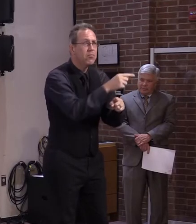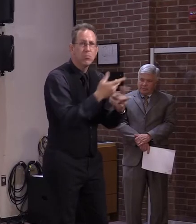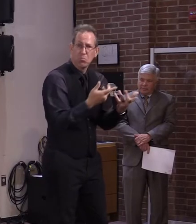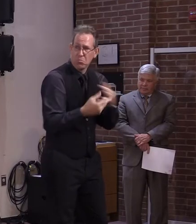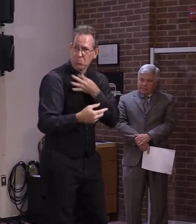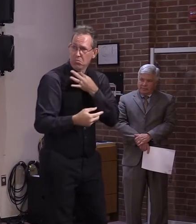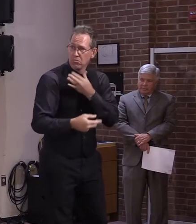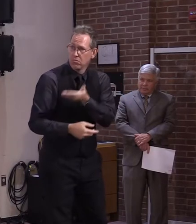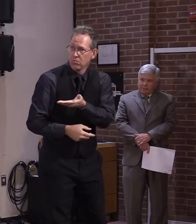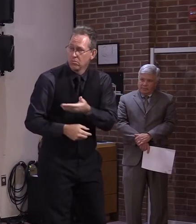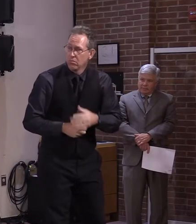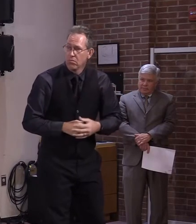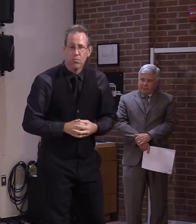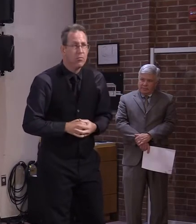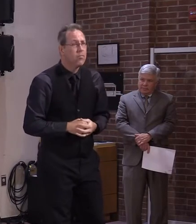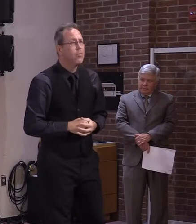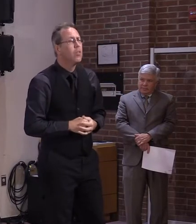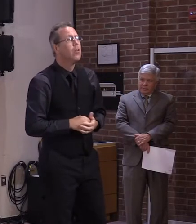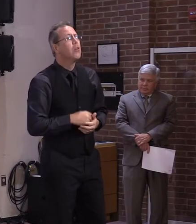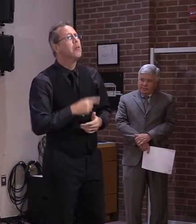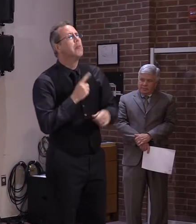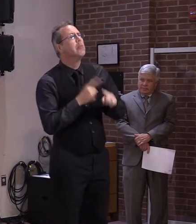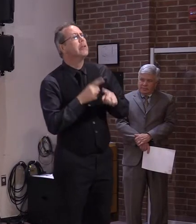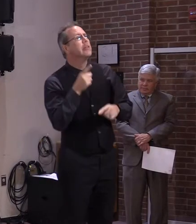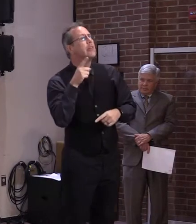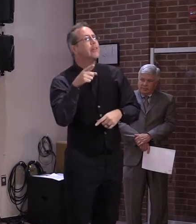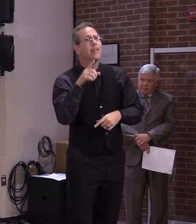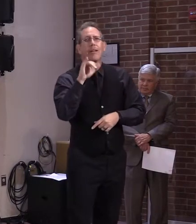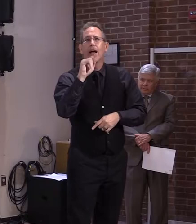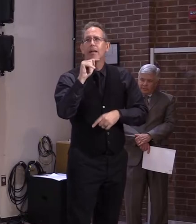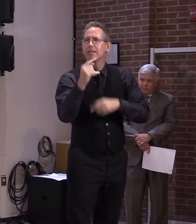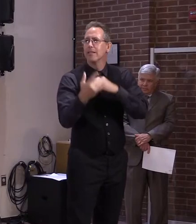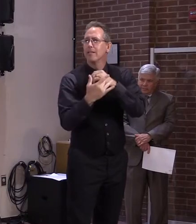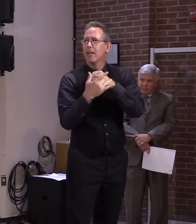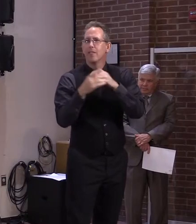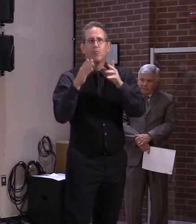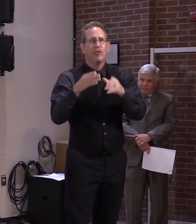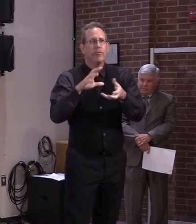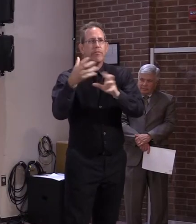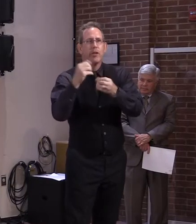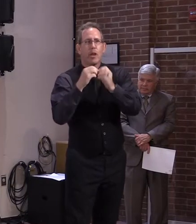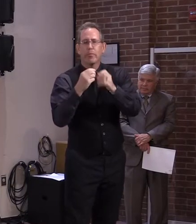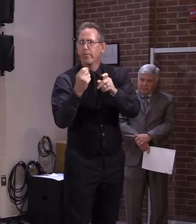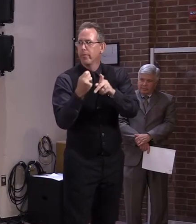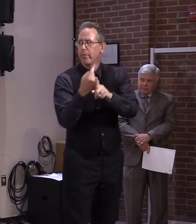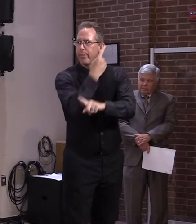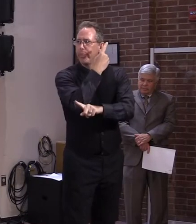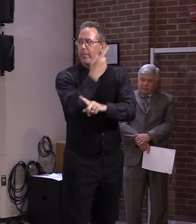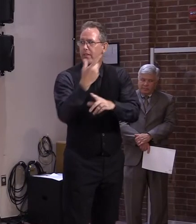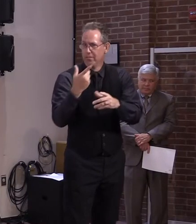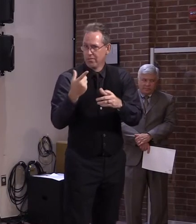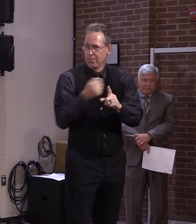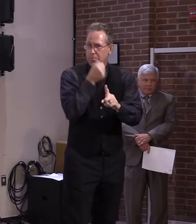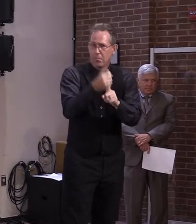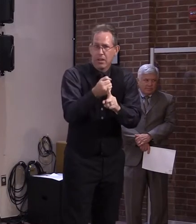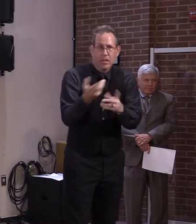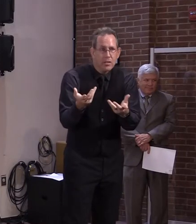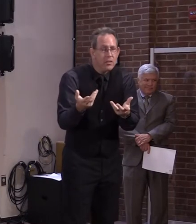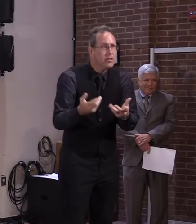IT glitch in reporting numbers? I mean, how confident are you in the